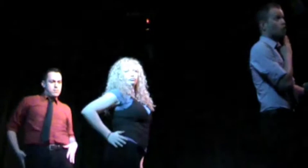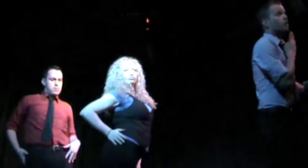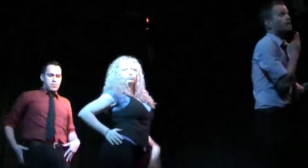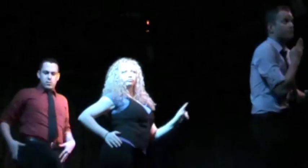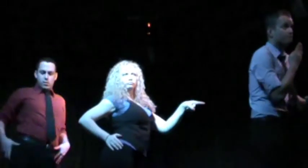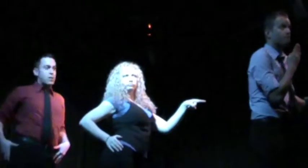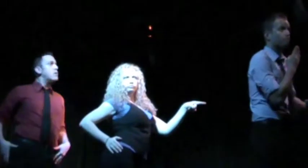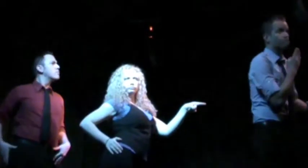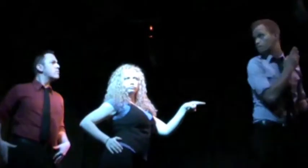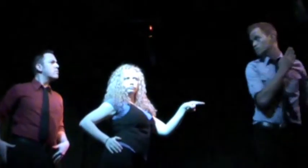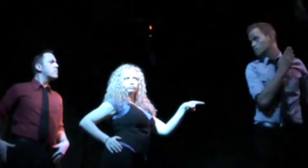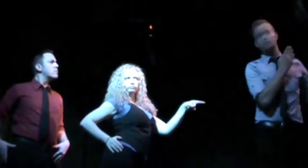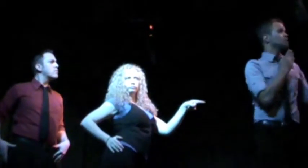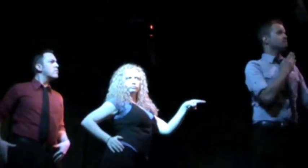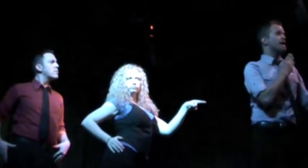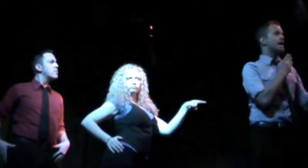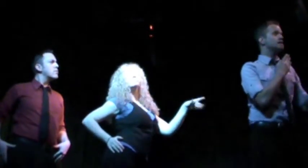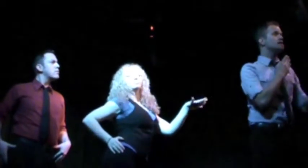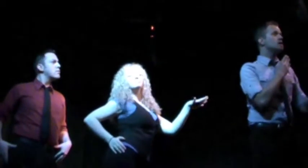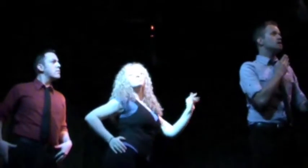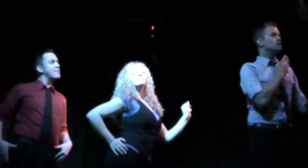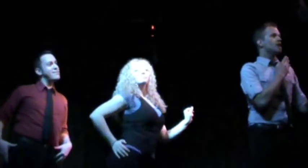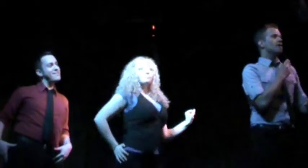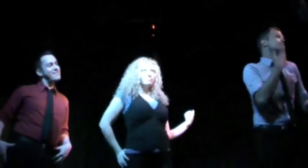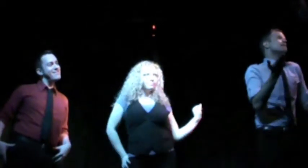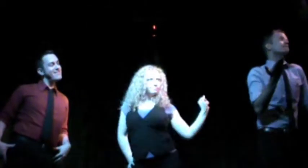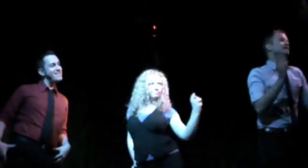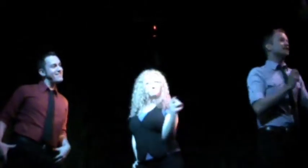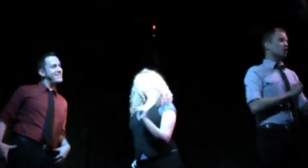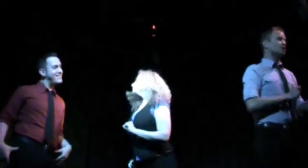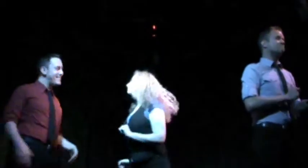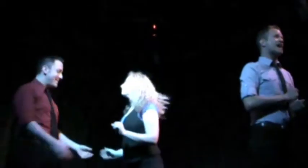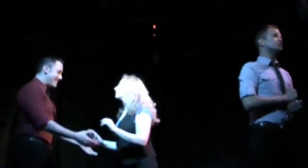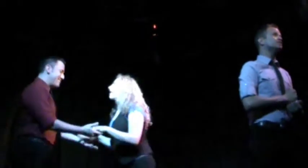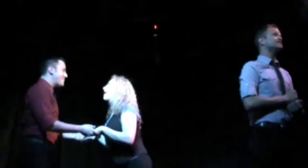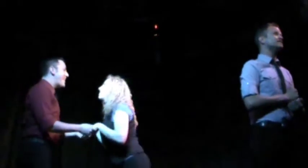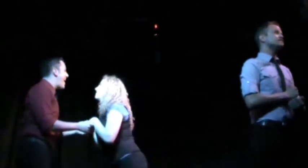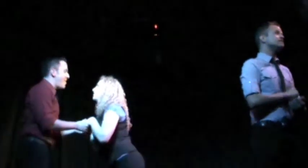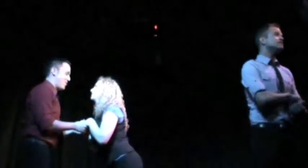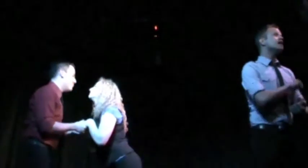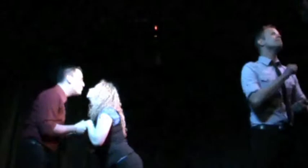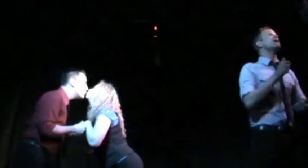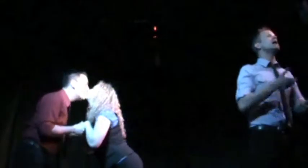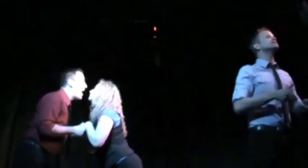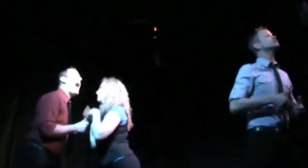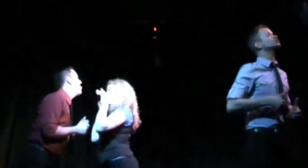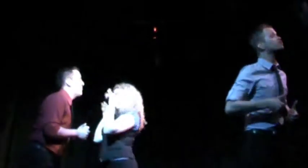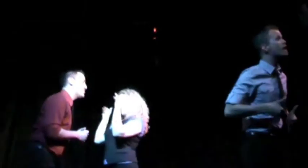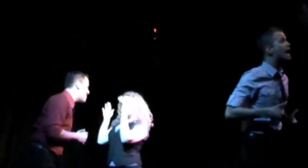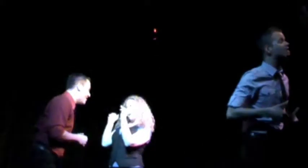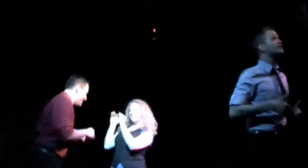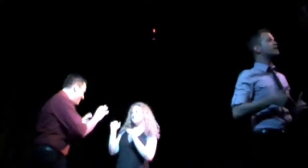Queen of the Men. But the only man who listened, Apostle